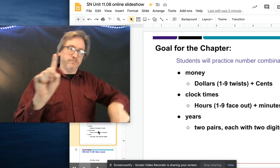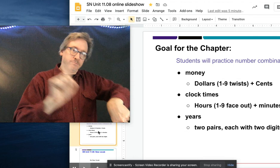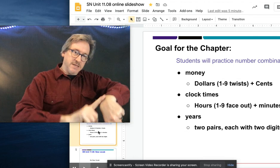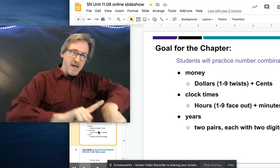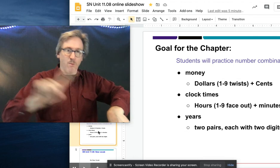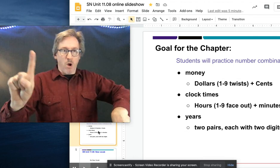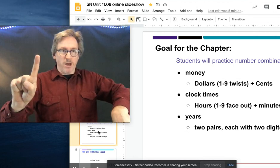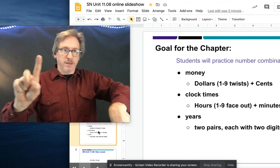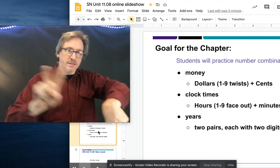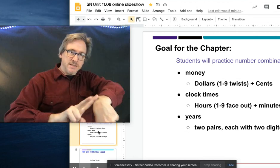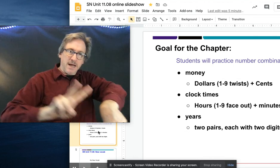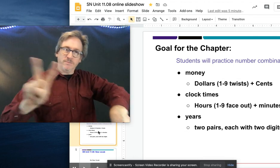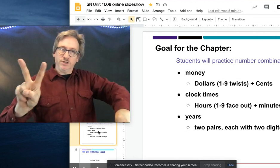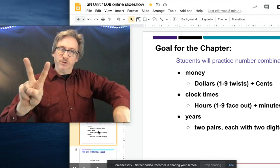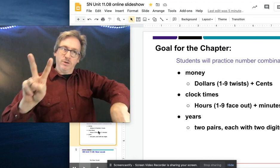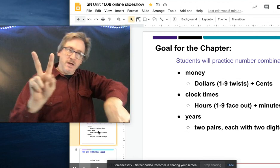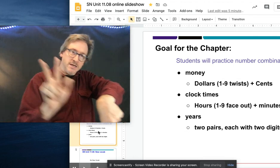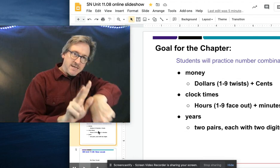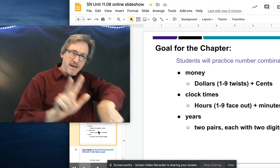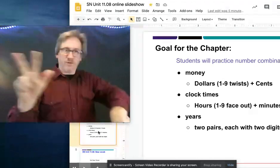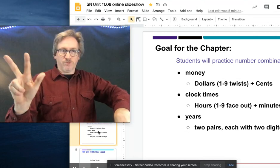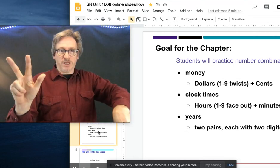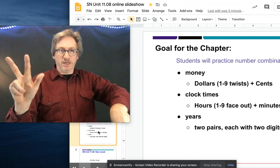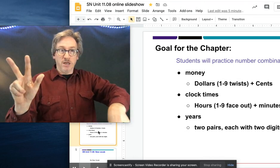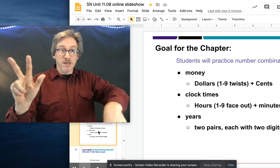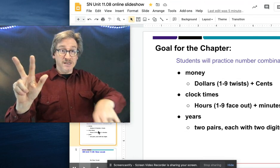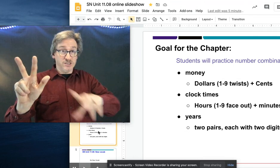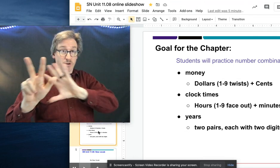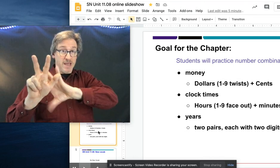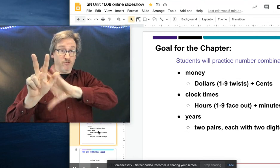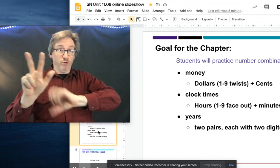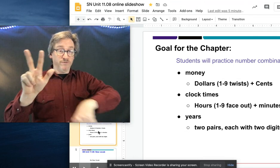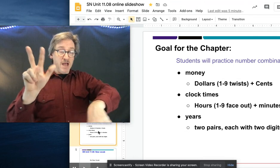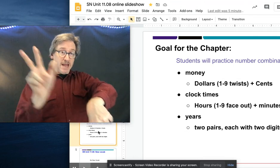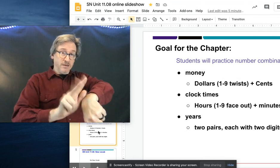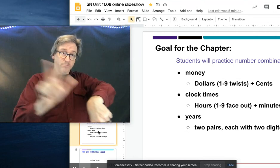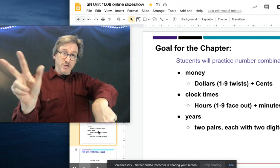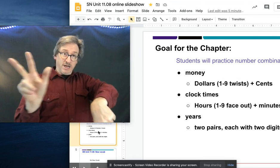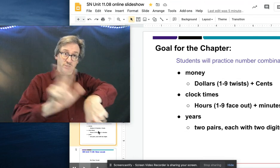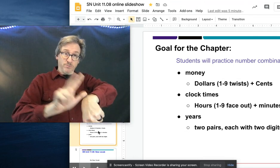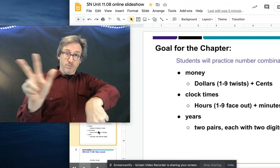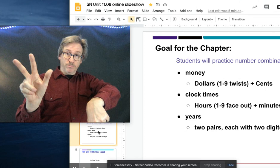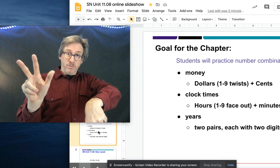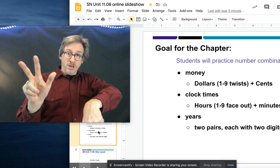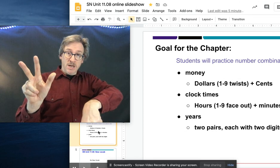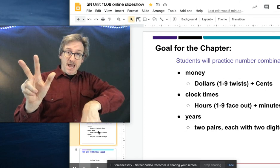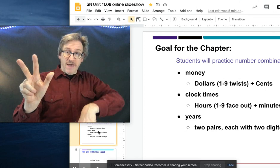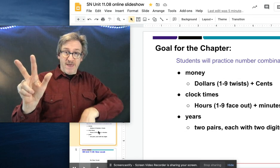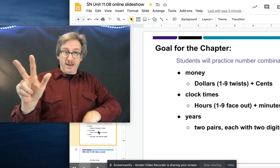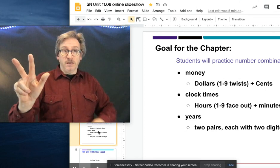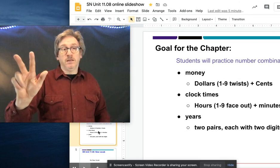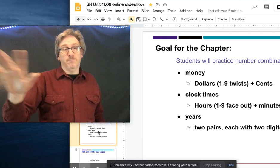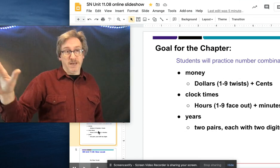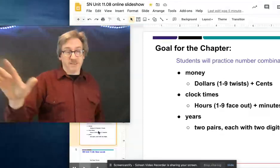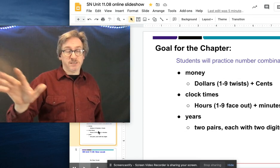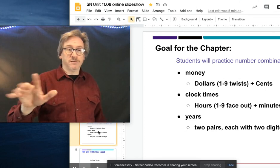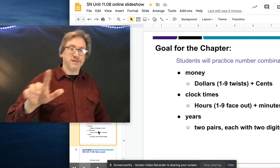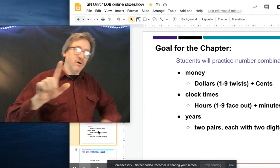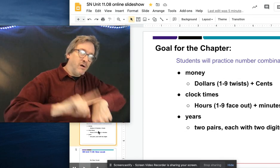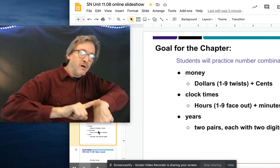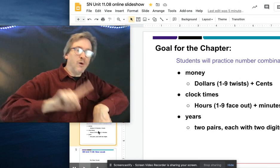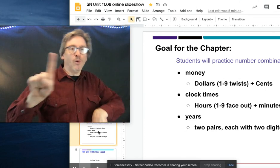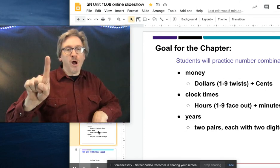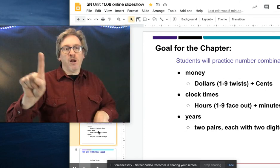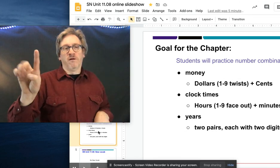1, time 2, time 3. So again, rule of 9, we touch, and then minutes.